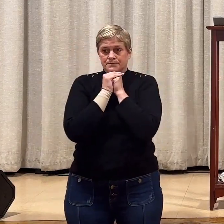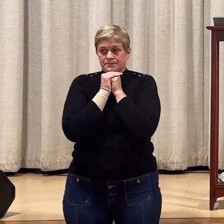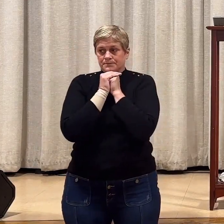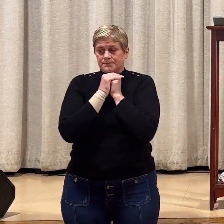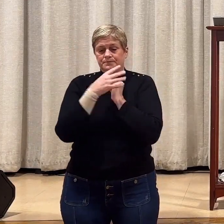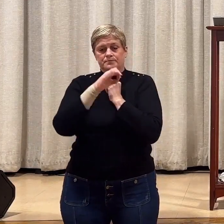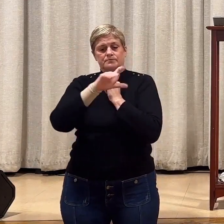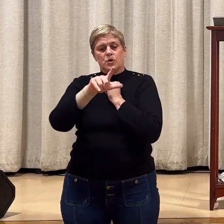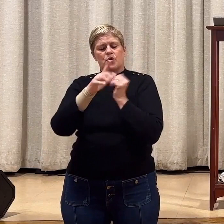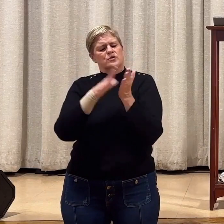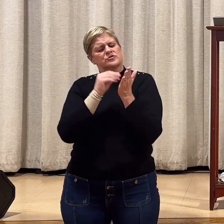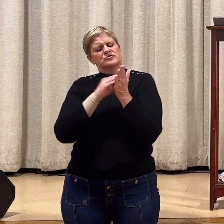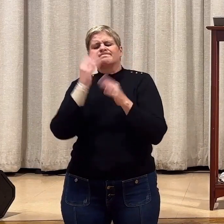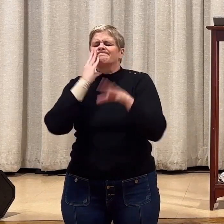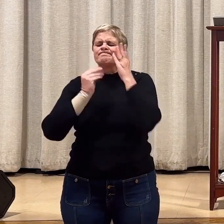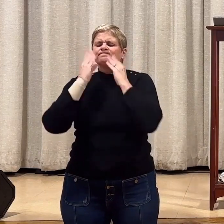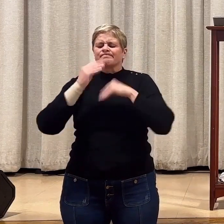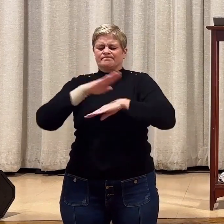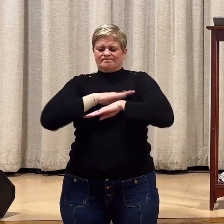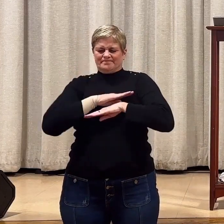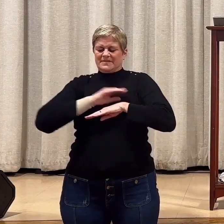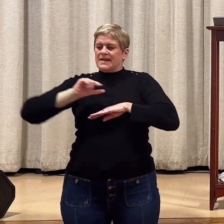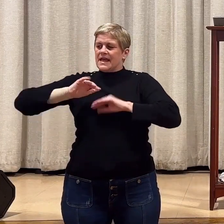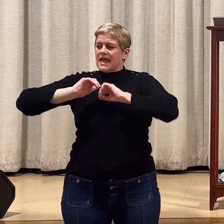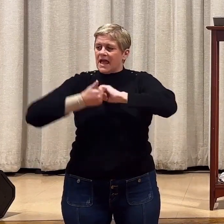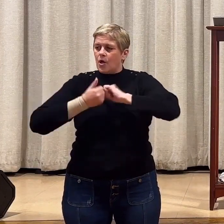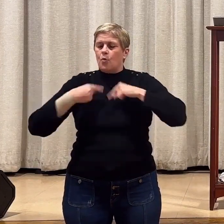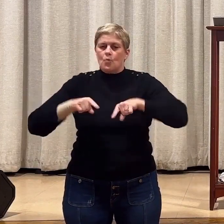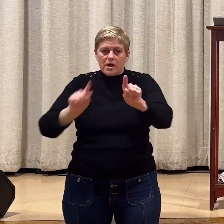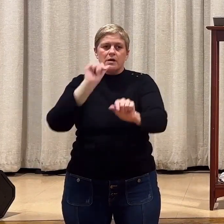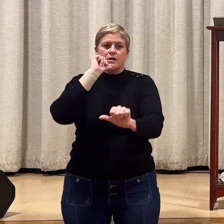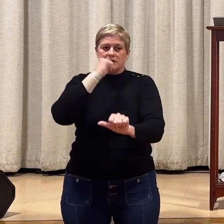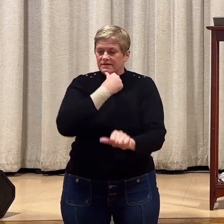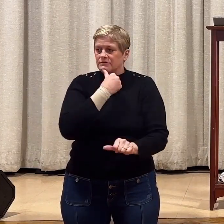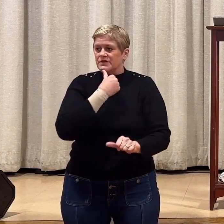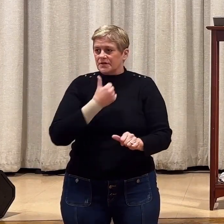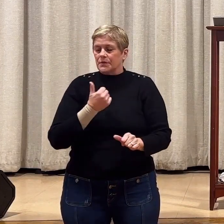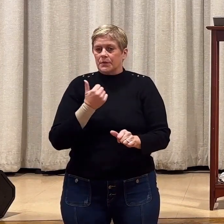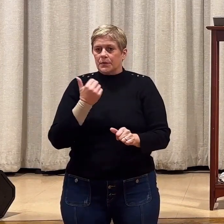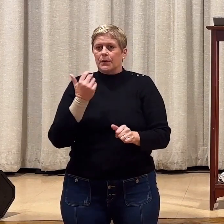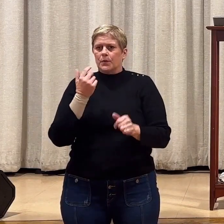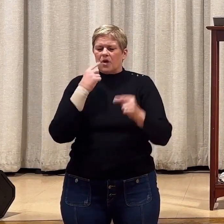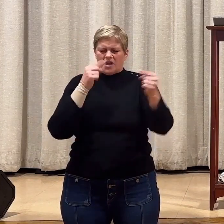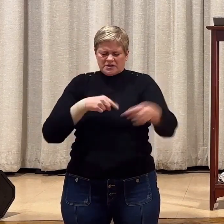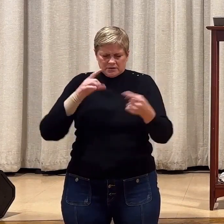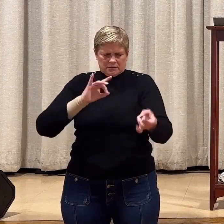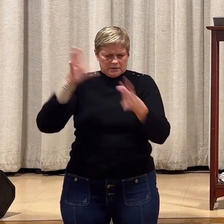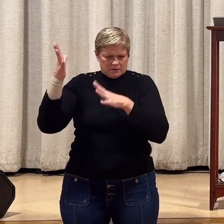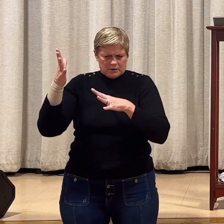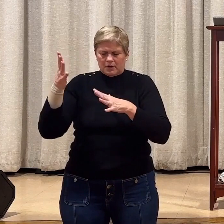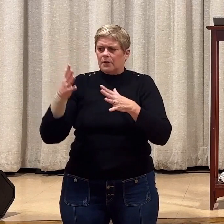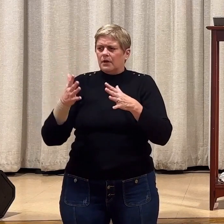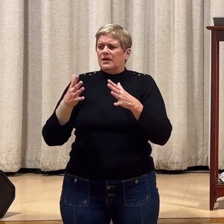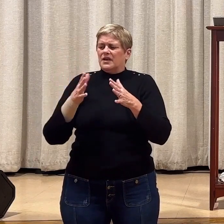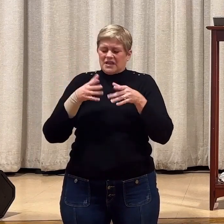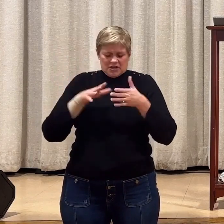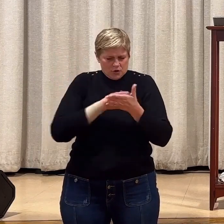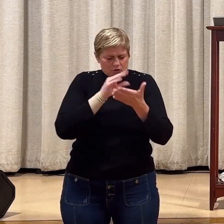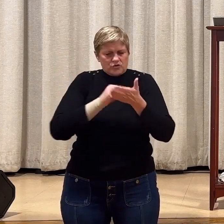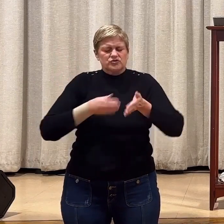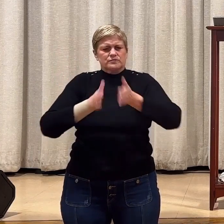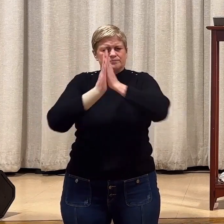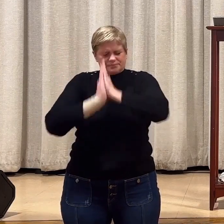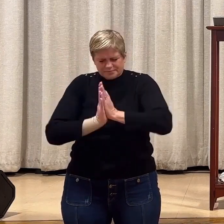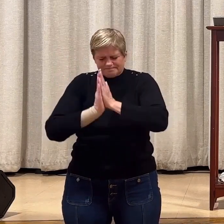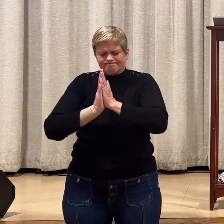Paul learned contentment in the school of suffering. He learned it through trials. He learned it through praise, through prayer,